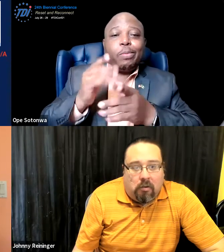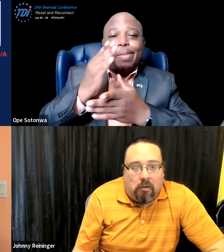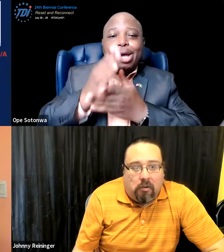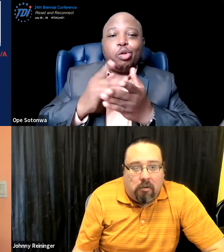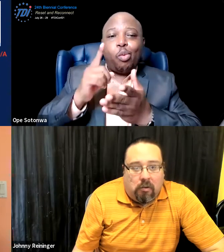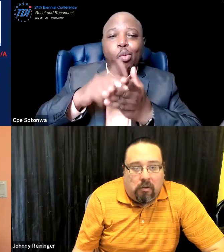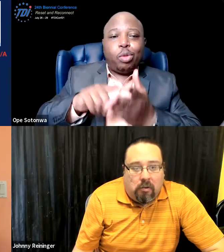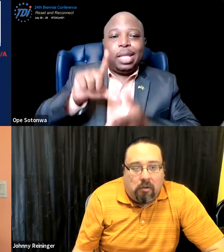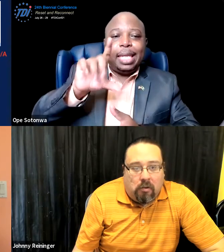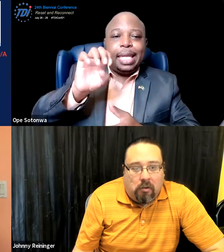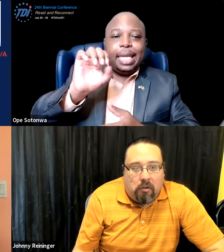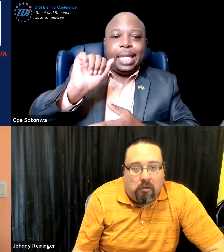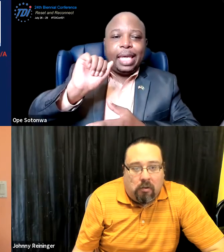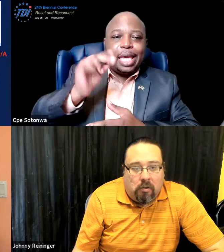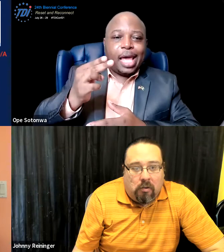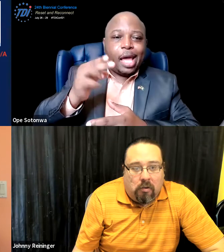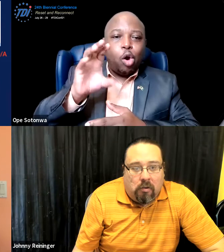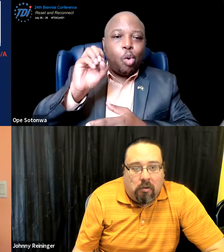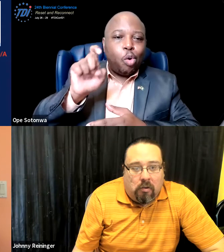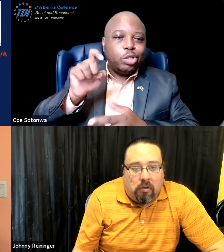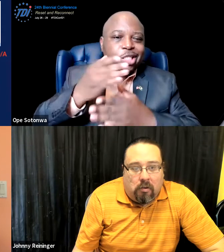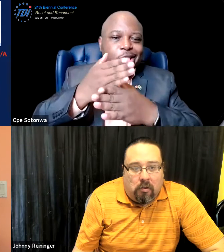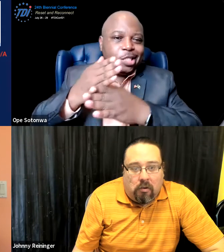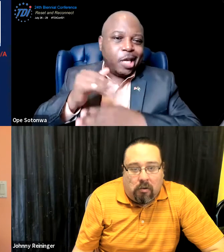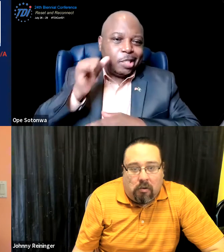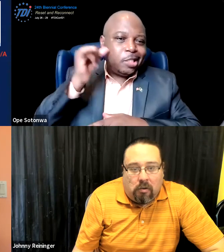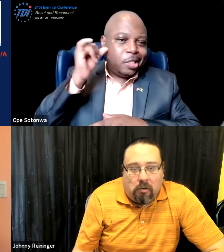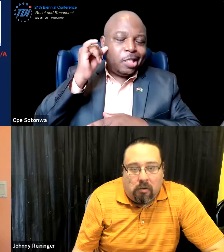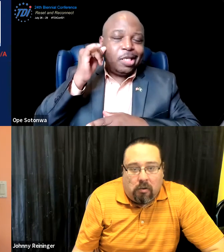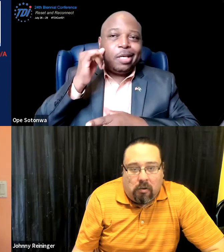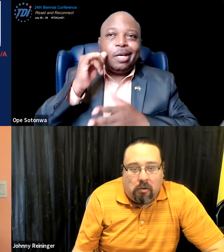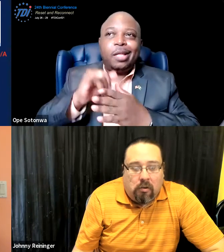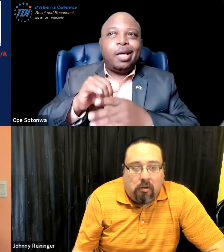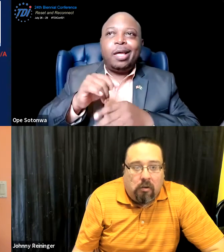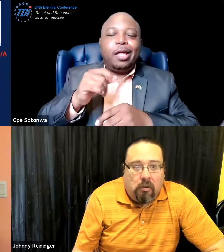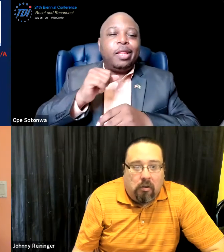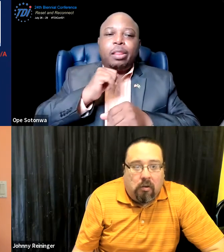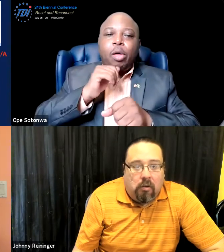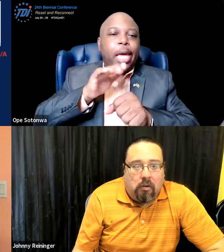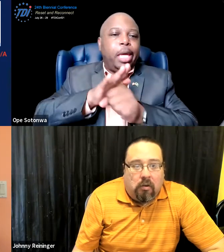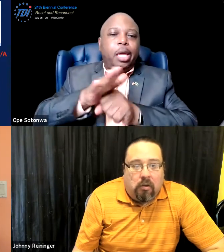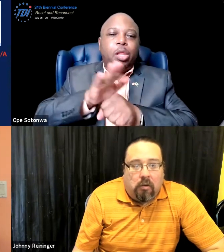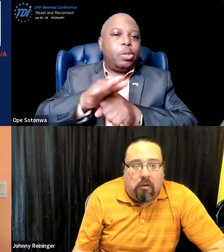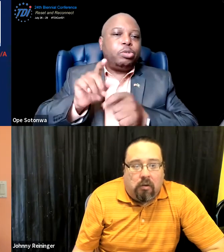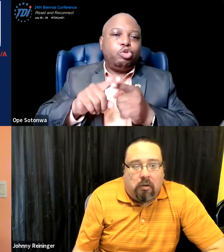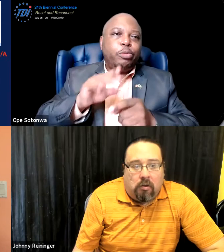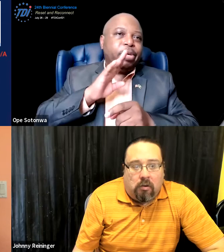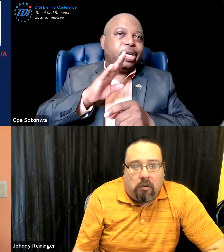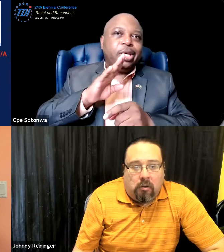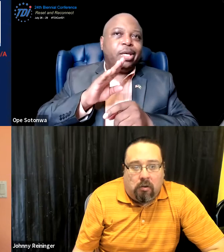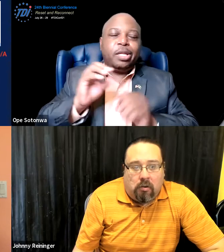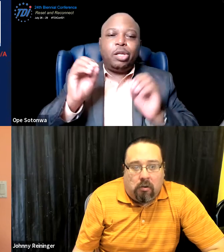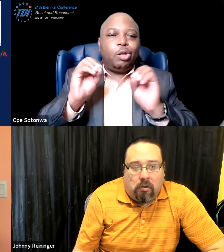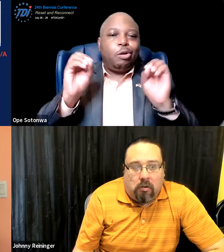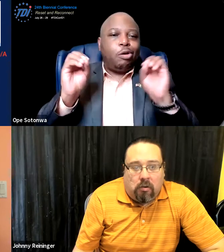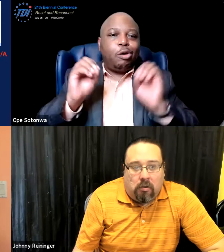Right, I agree. I think that's also part of what Leah Cox was saying and what she was sharing yesterday, is